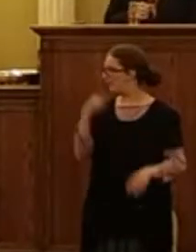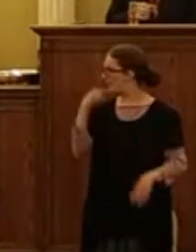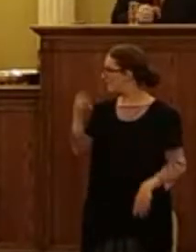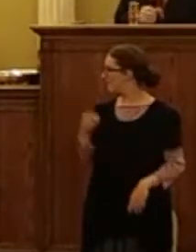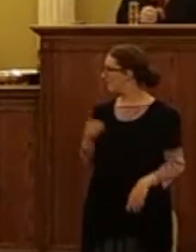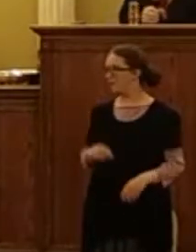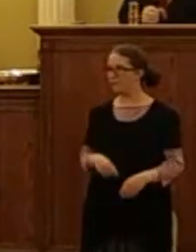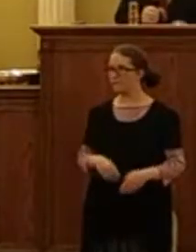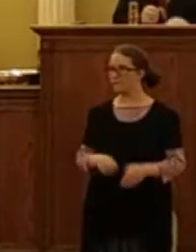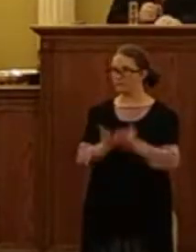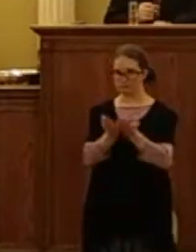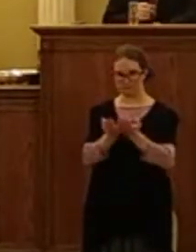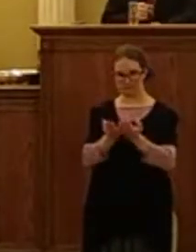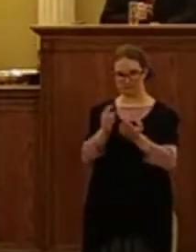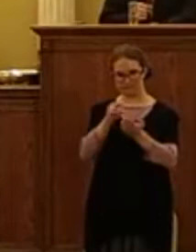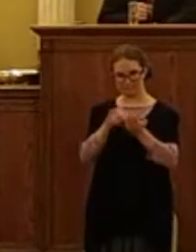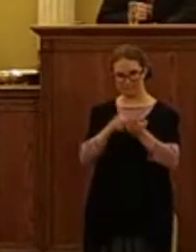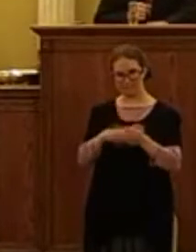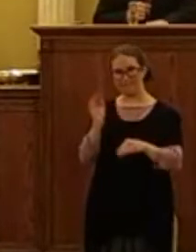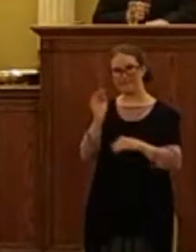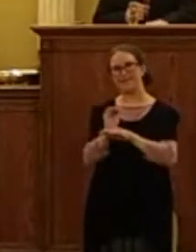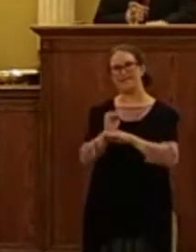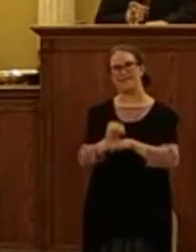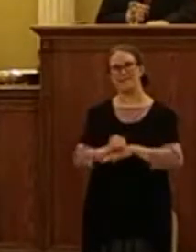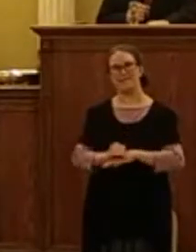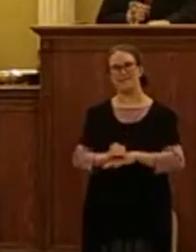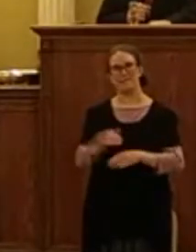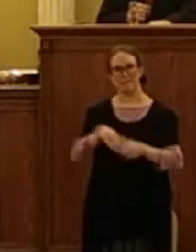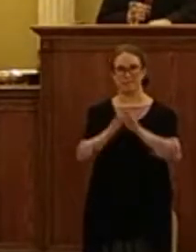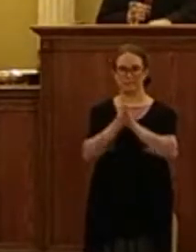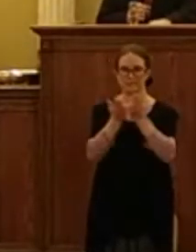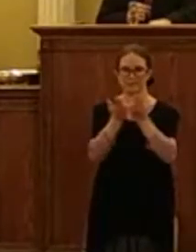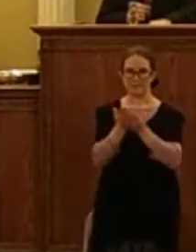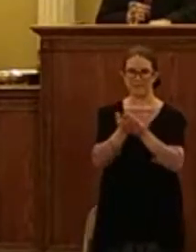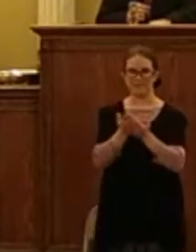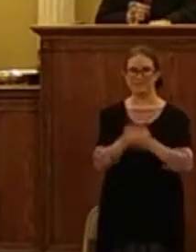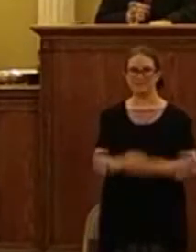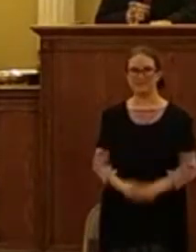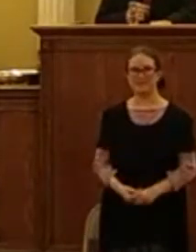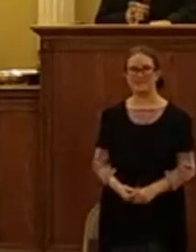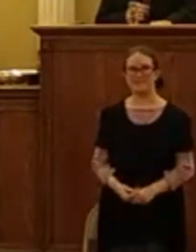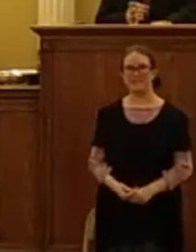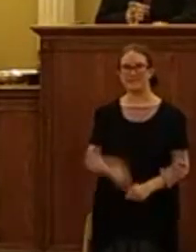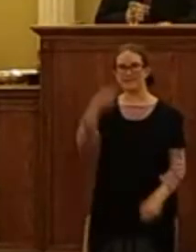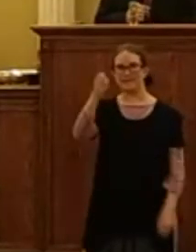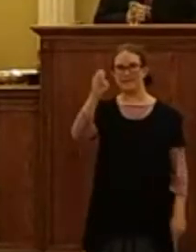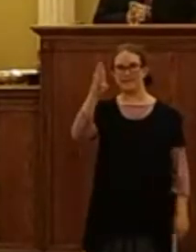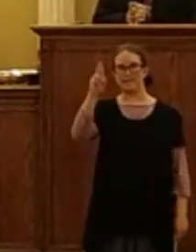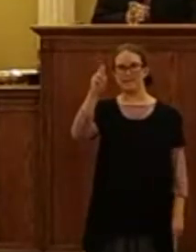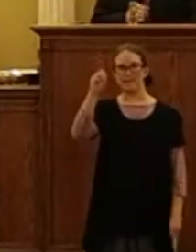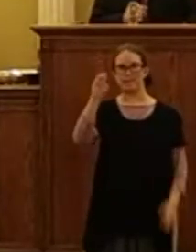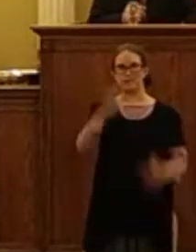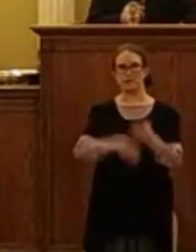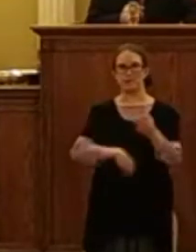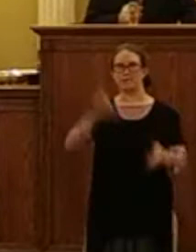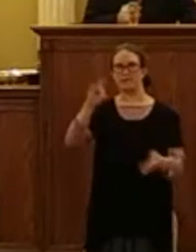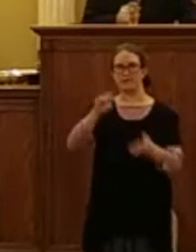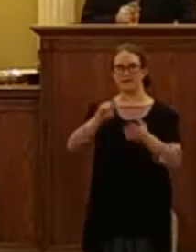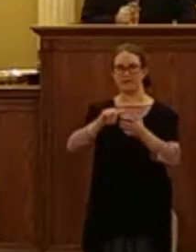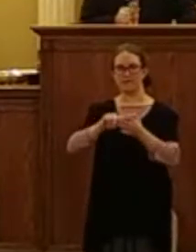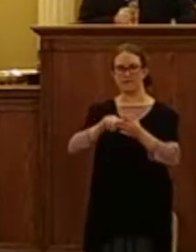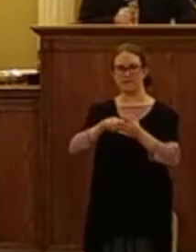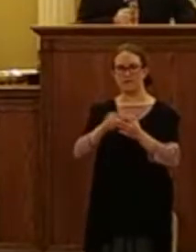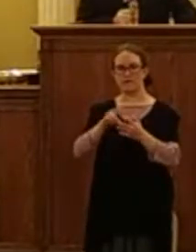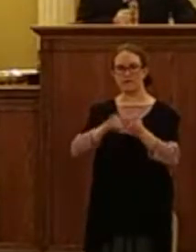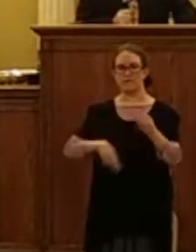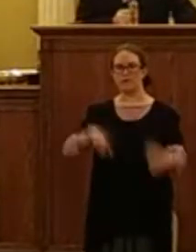few scripture references. Amen. Tonight. So we'll go right into the word of the Lord tonight. Hebrews chapter 9, beginning at verse 1.